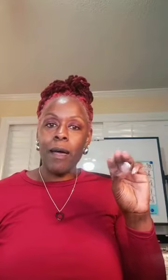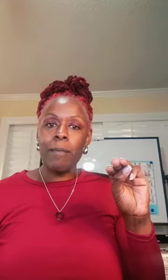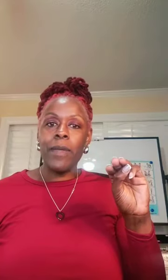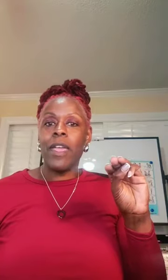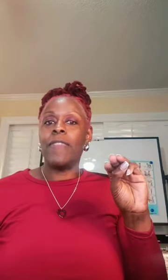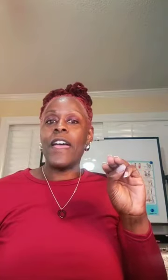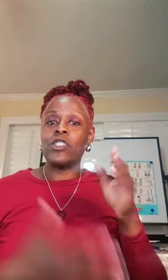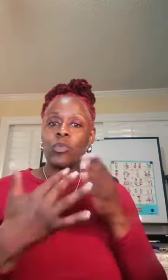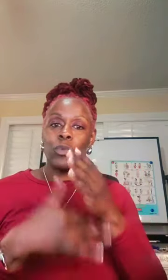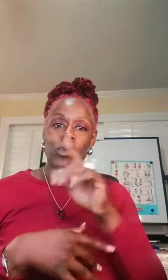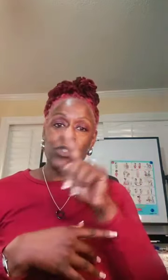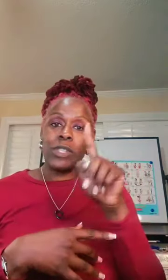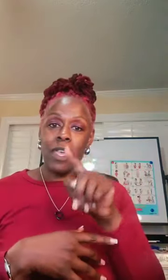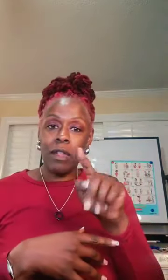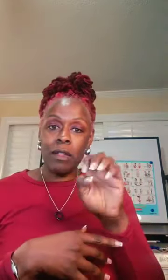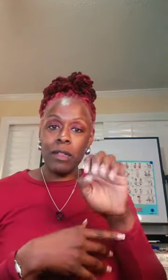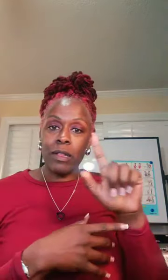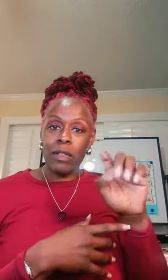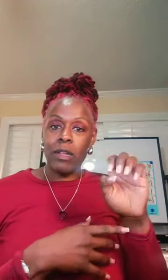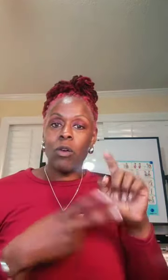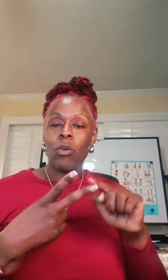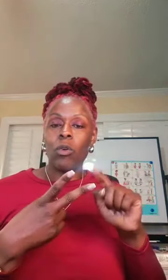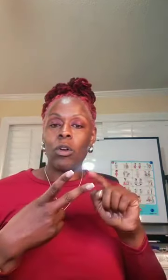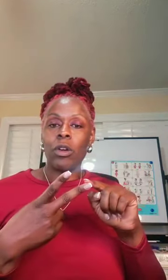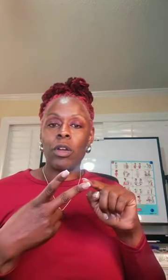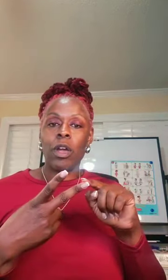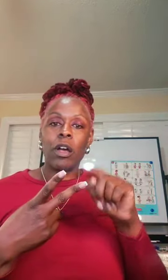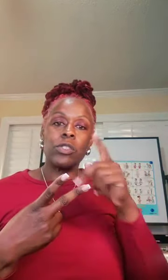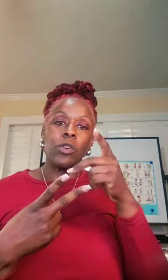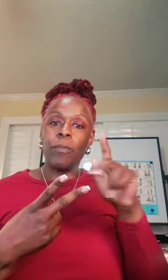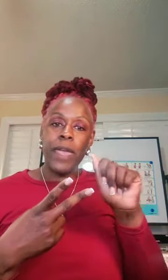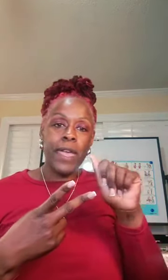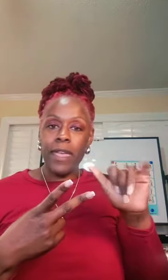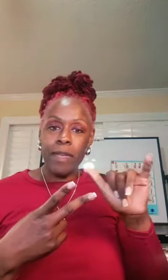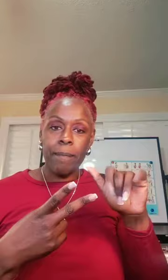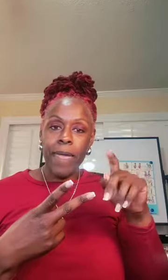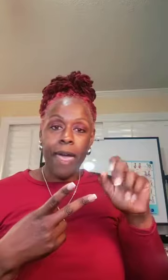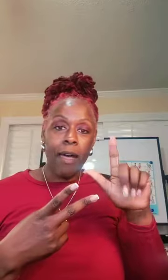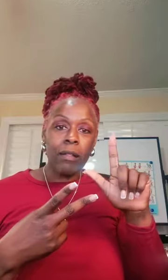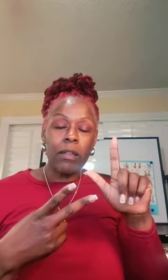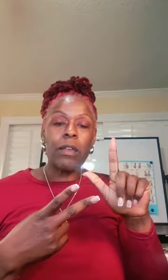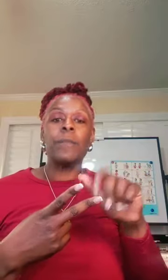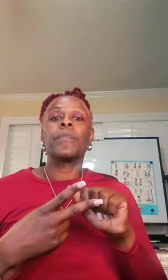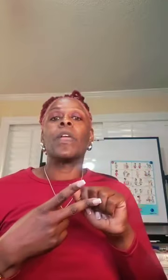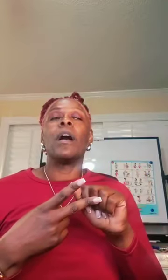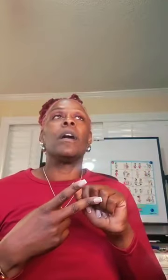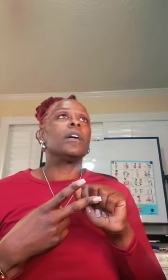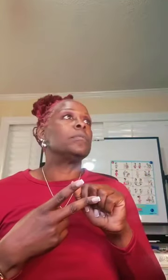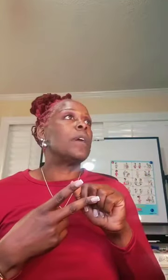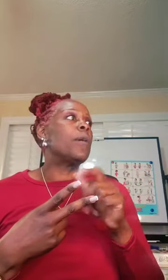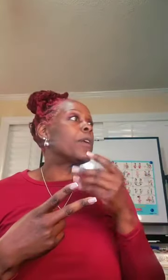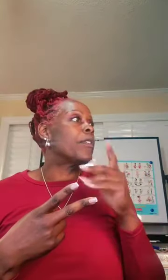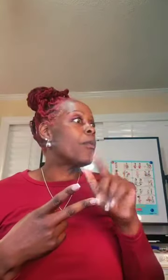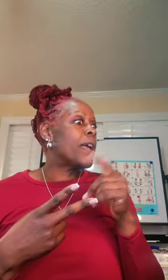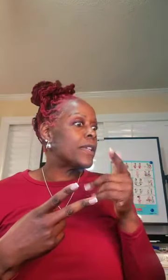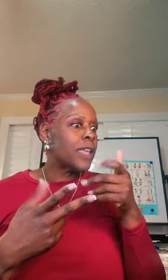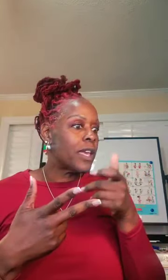gmail.com, and that's through Zelle or also PayPal. What other ways can